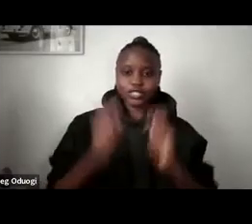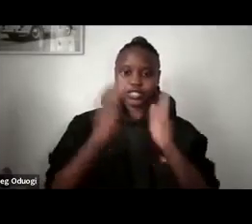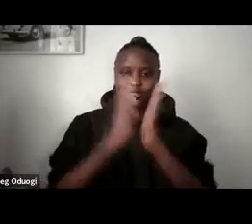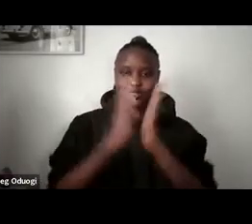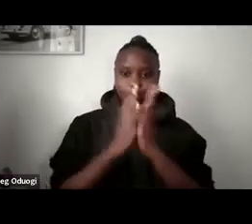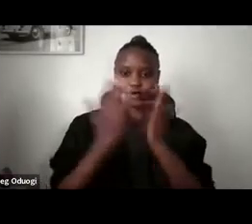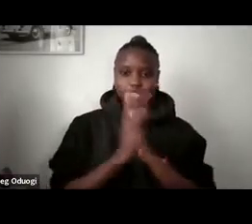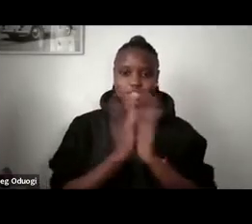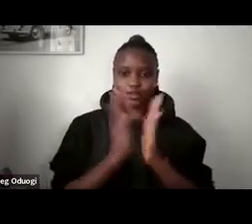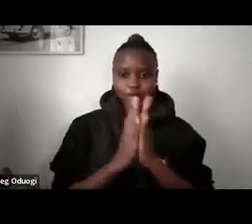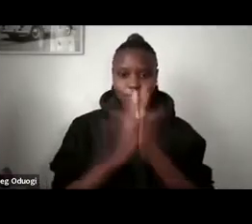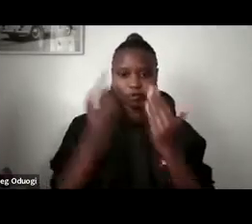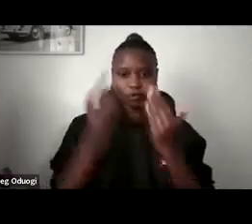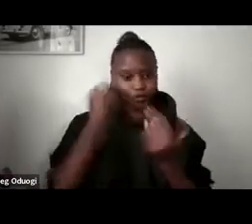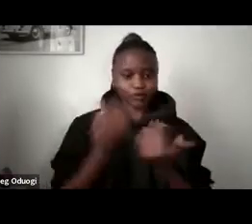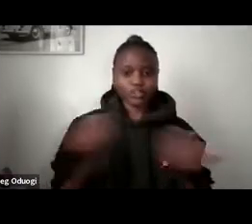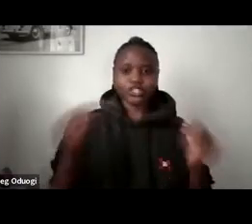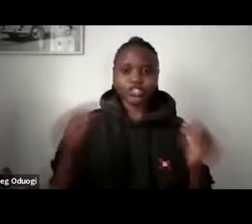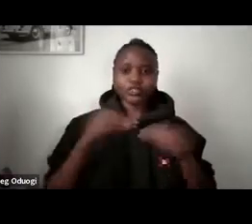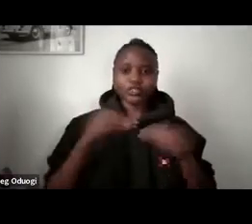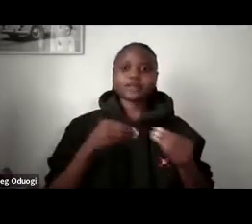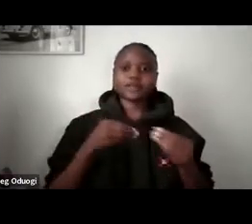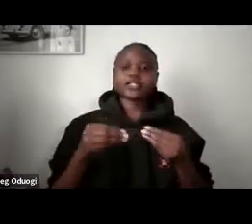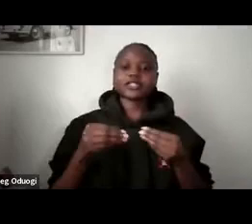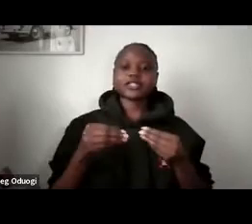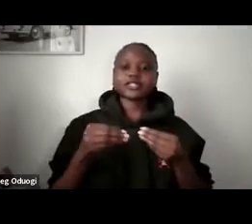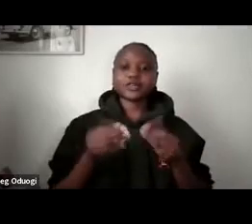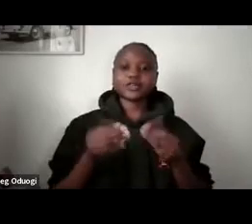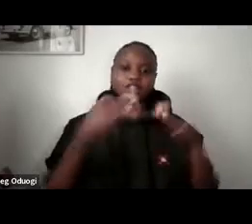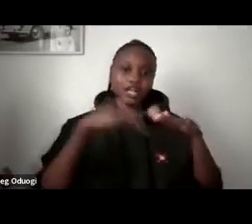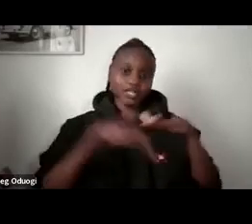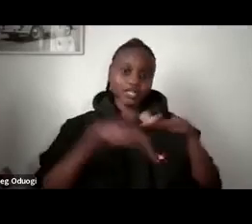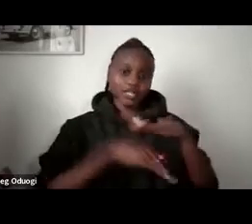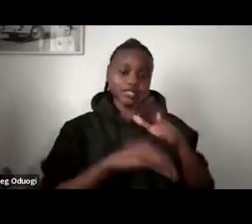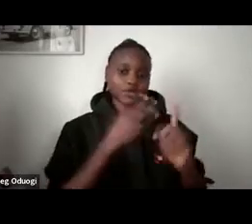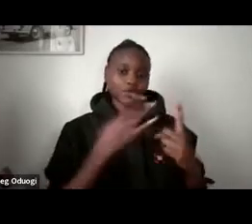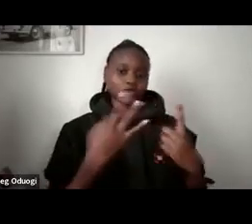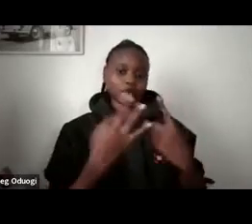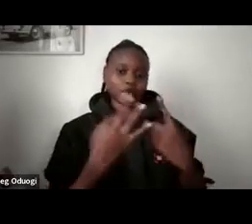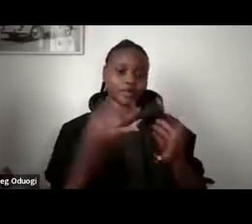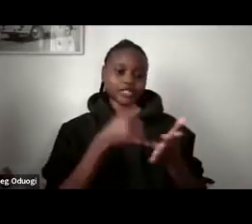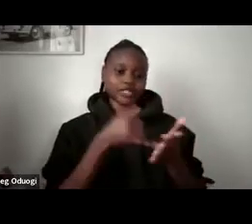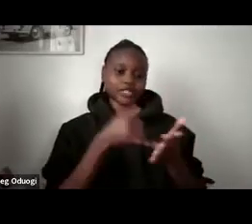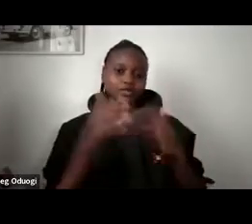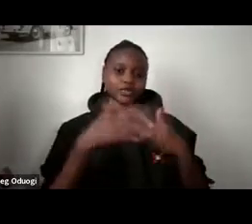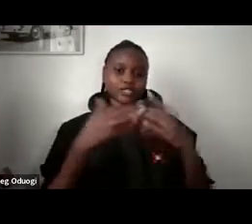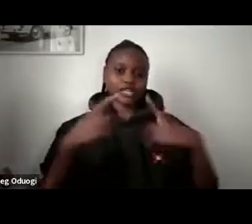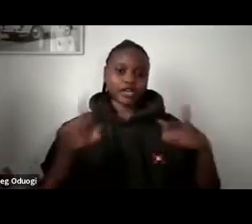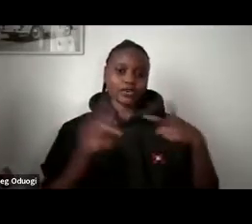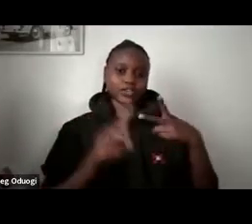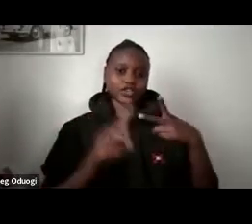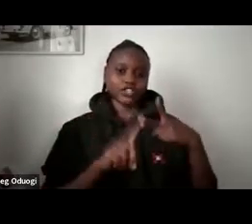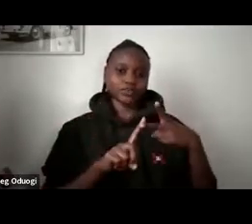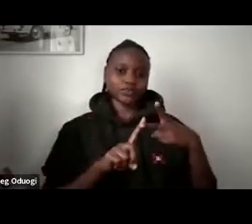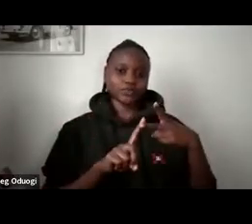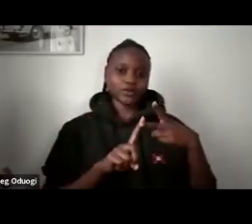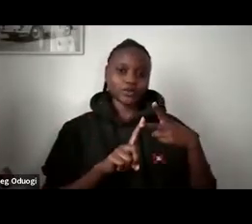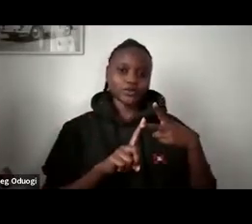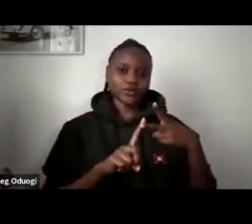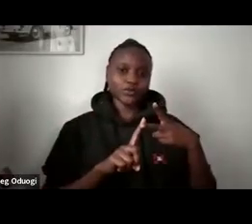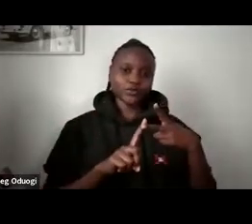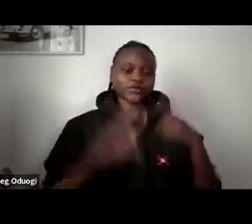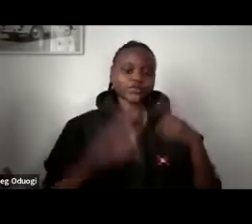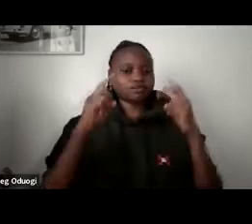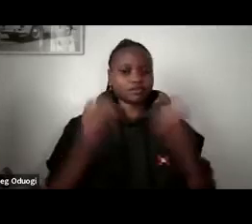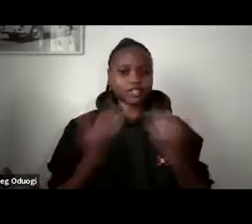for children with disabilities, which are in accessible formats. These include sign language for the children with hearing impairments, and